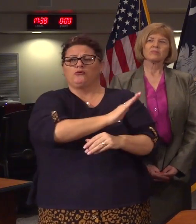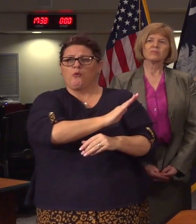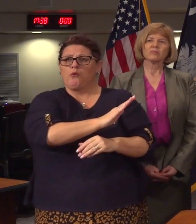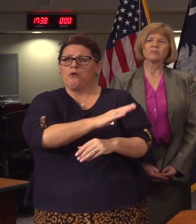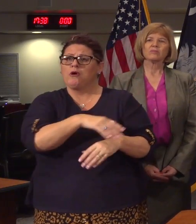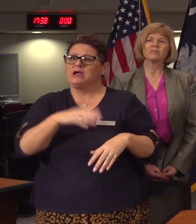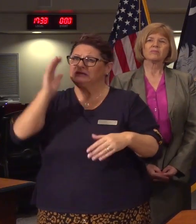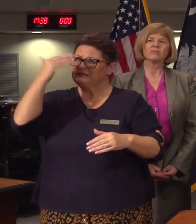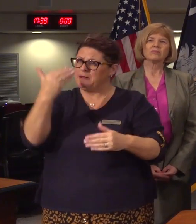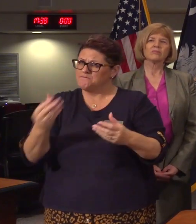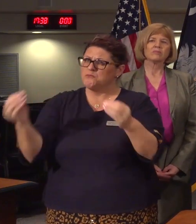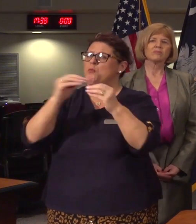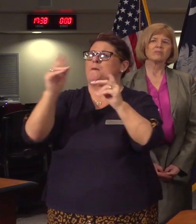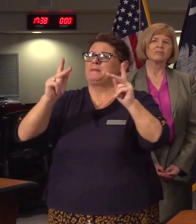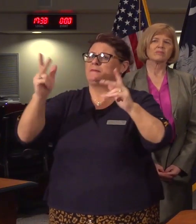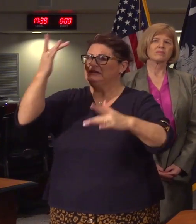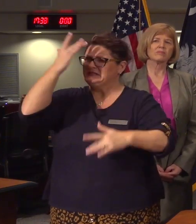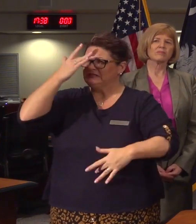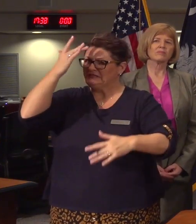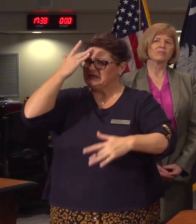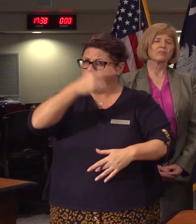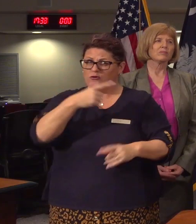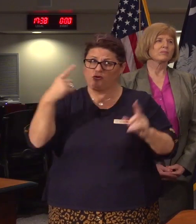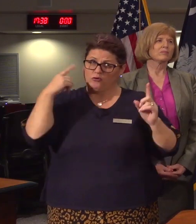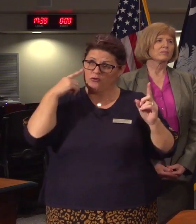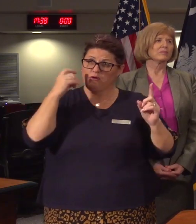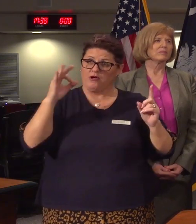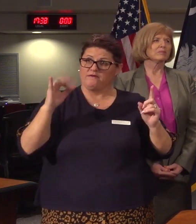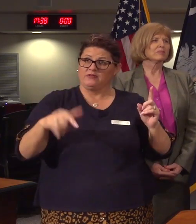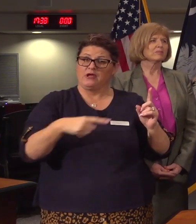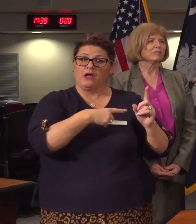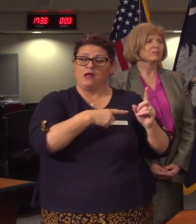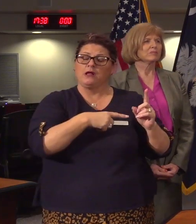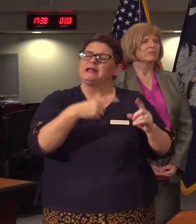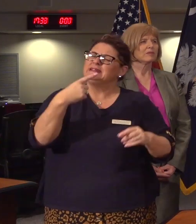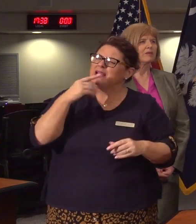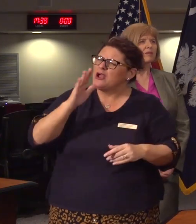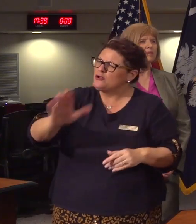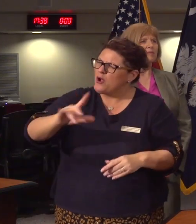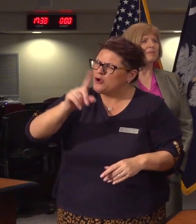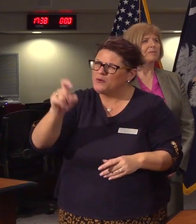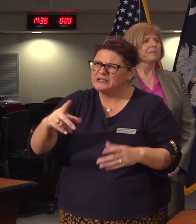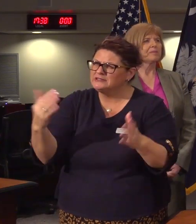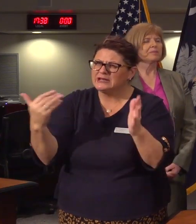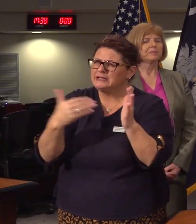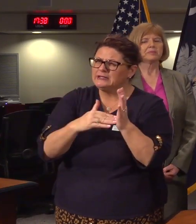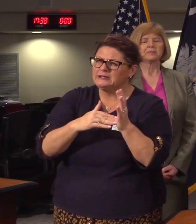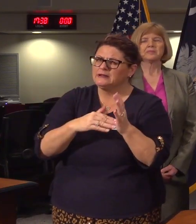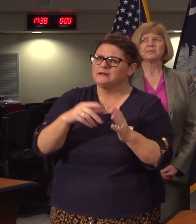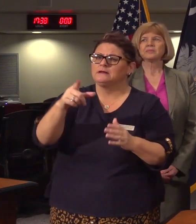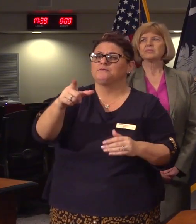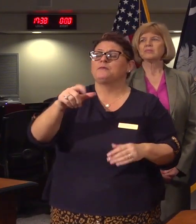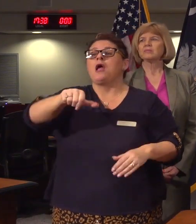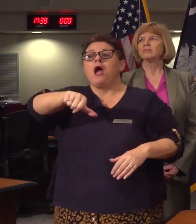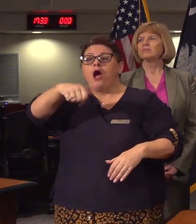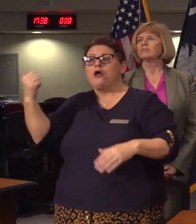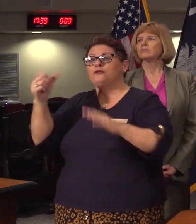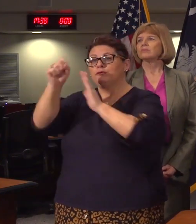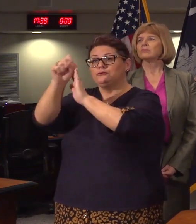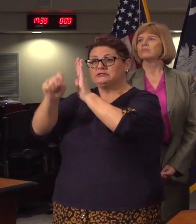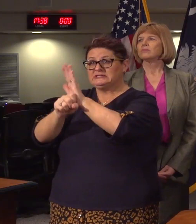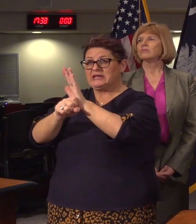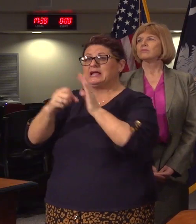tested so far. Do we have any sort of estimates like that in the state? Repeat the question, please. So officials in other states have said